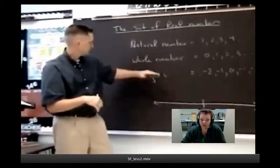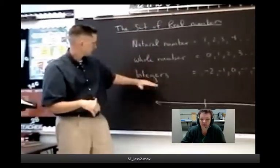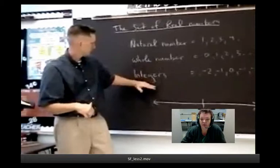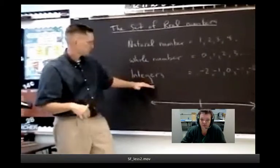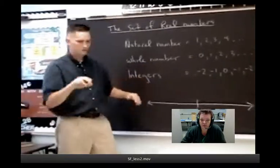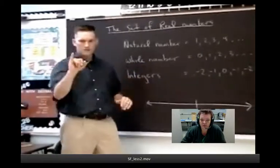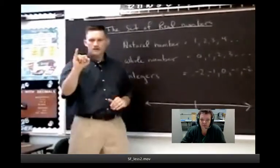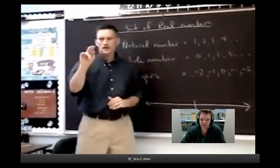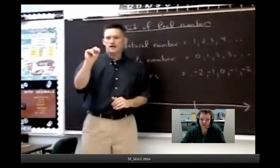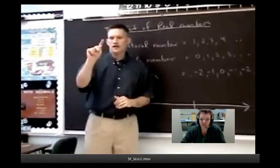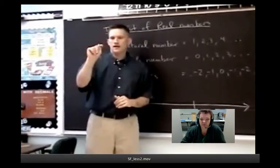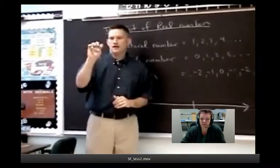getting older,